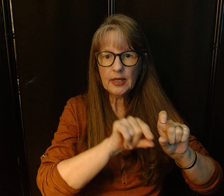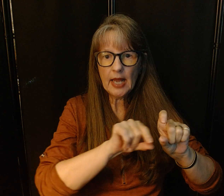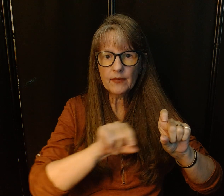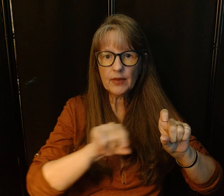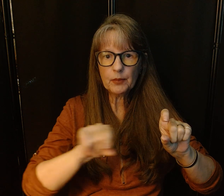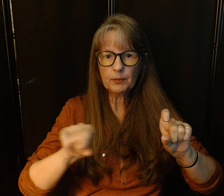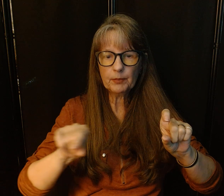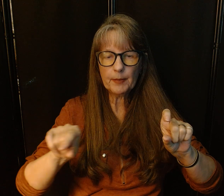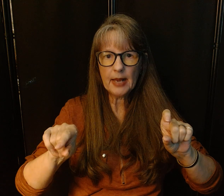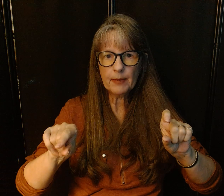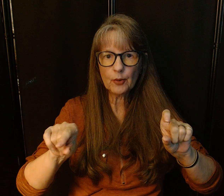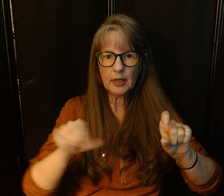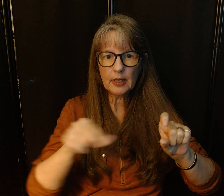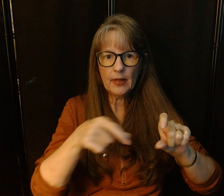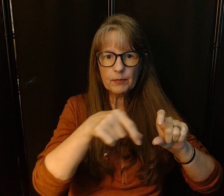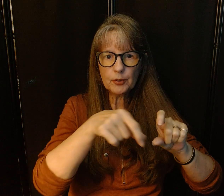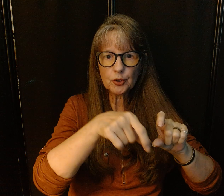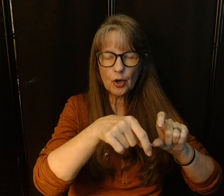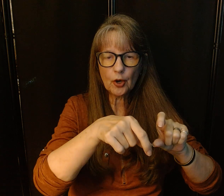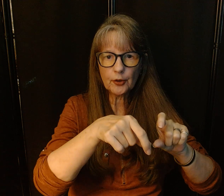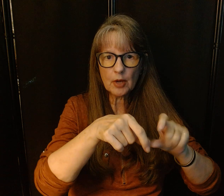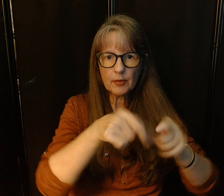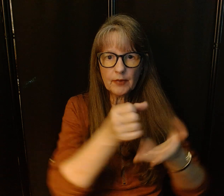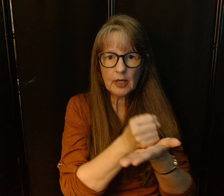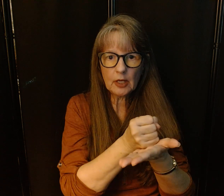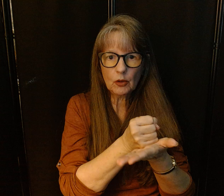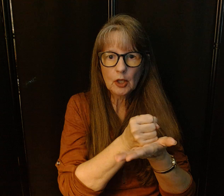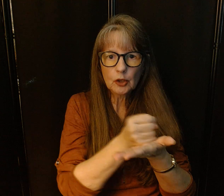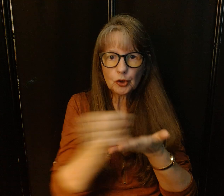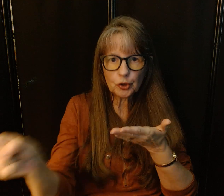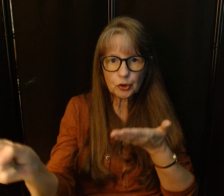they put paper on it and then put your card on top of it and go.